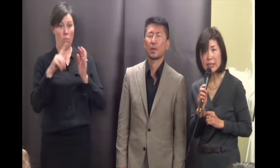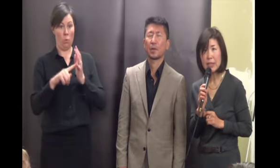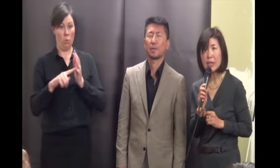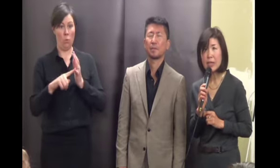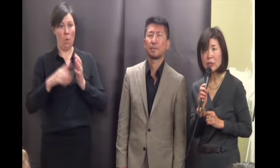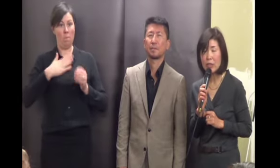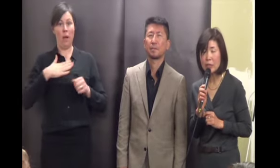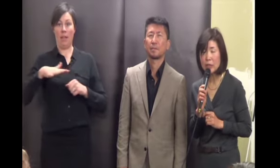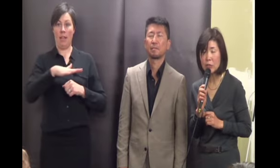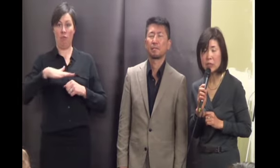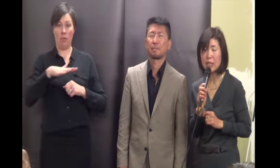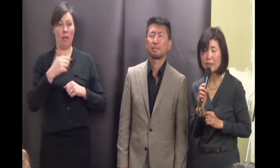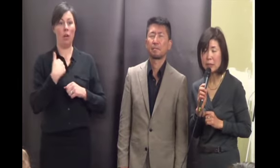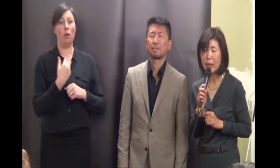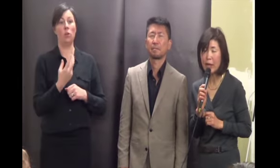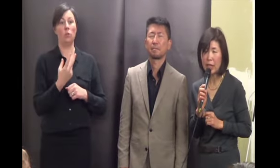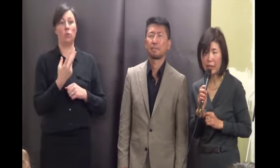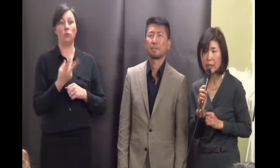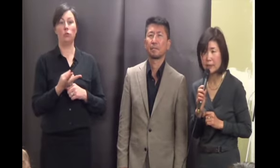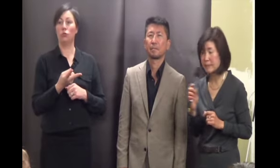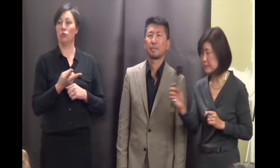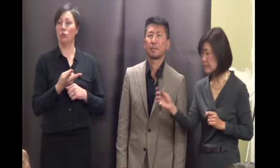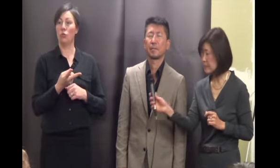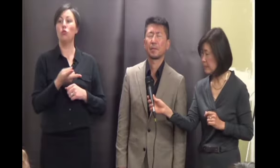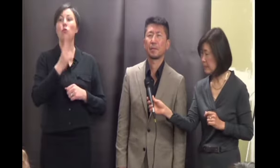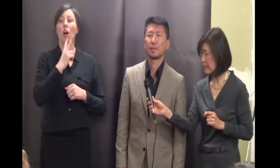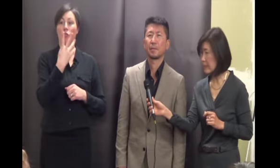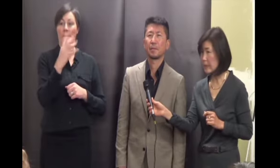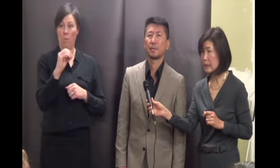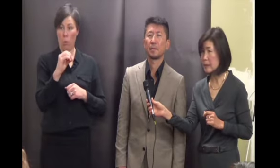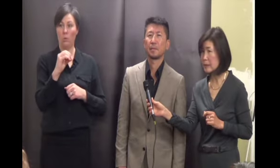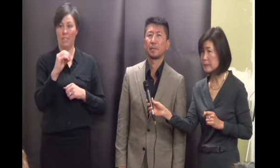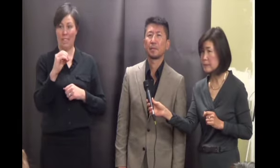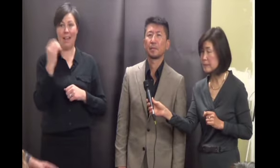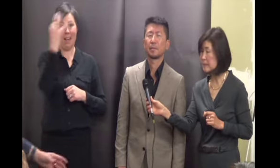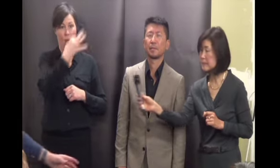allocation is 240 hours per year.